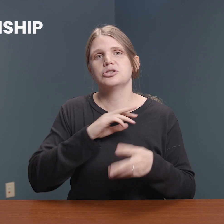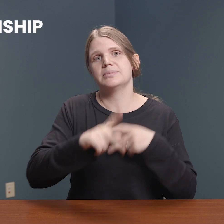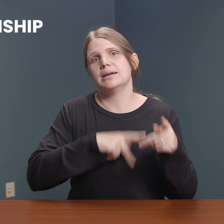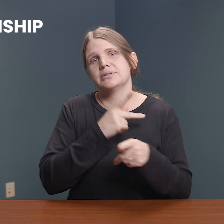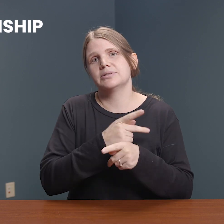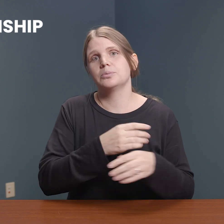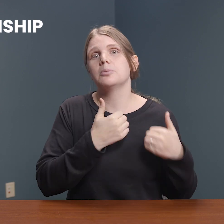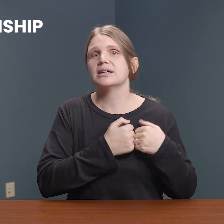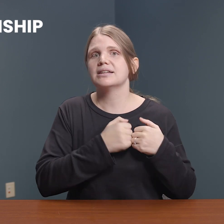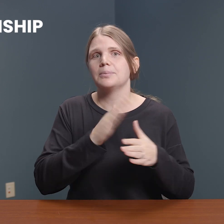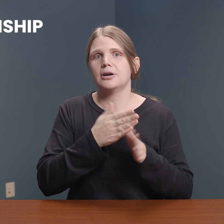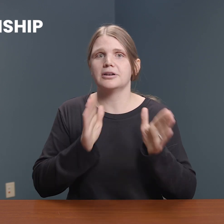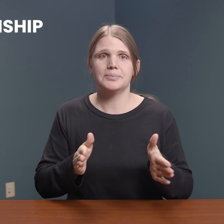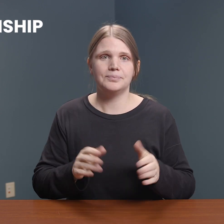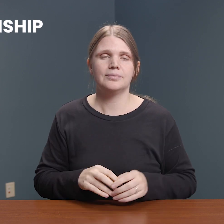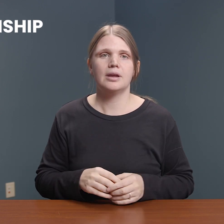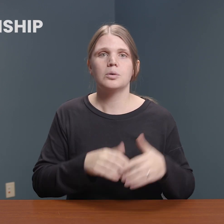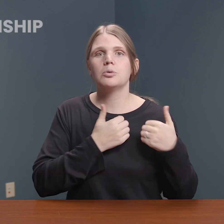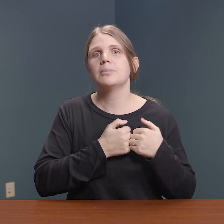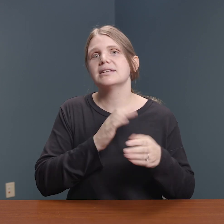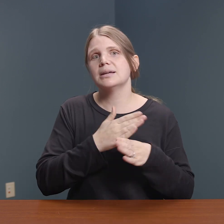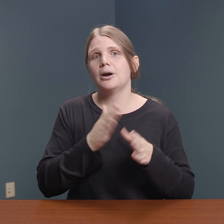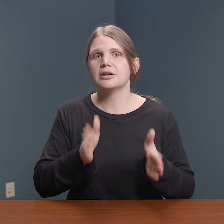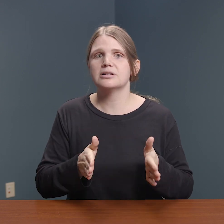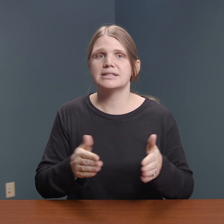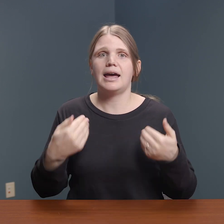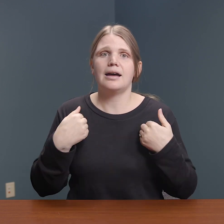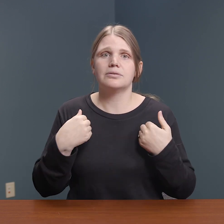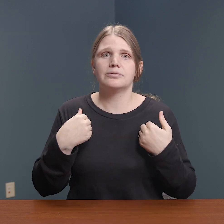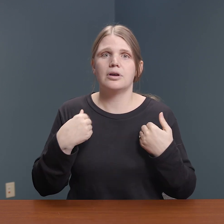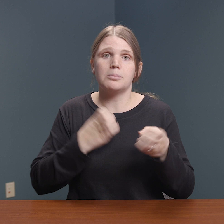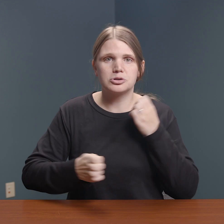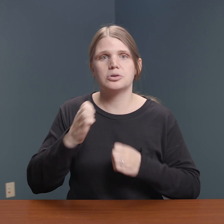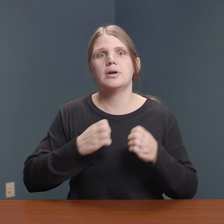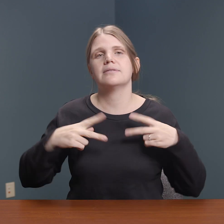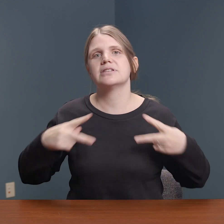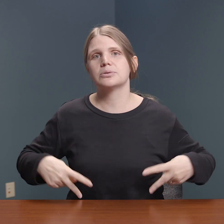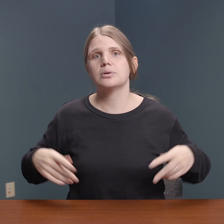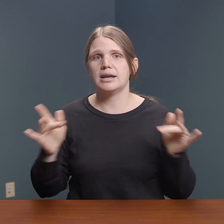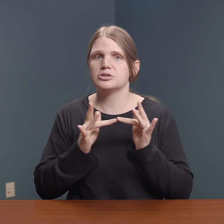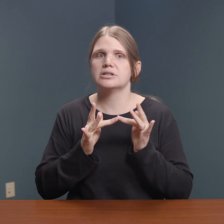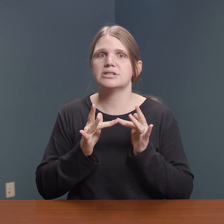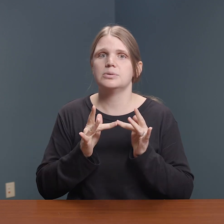Relationship types. Romantic partner. Romantic partners have emotional and physical connections to each